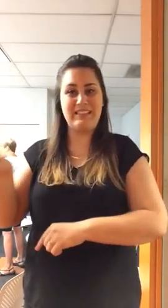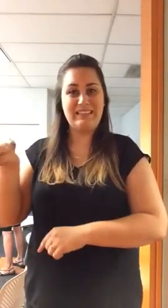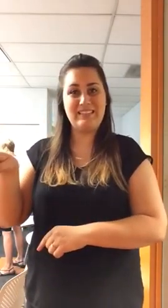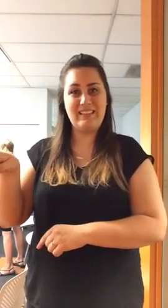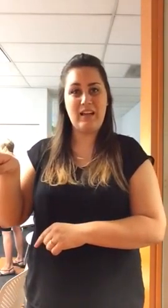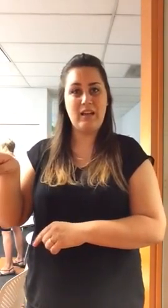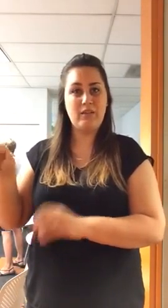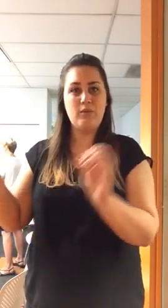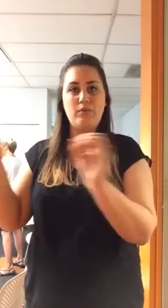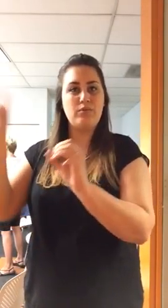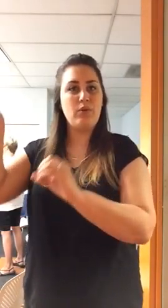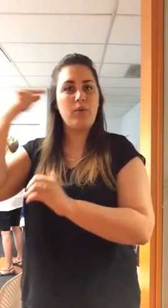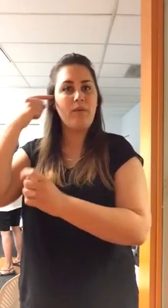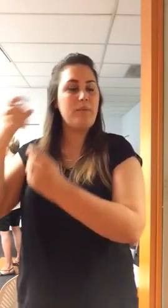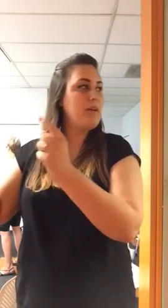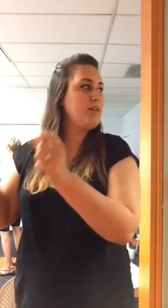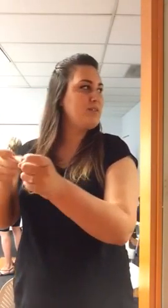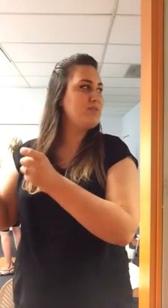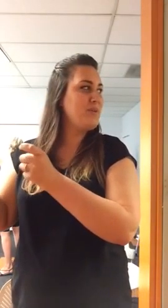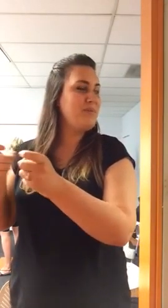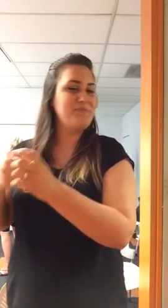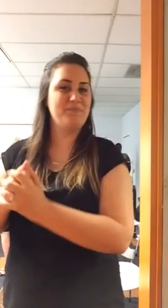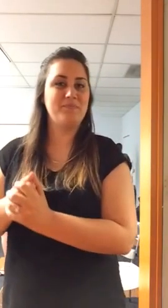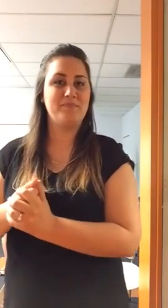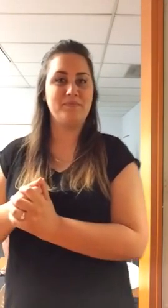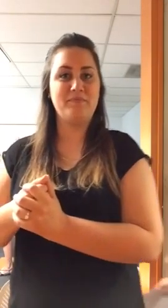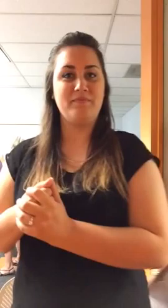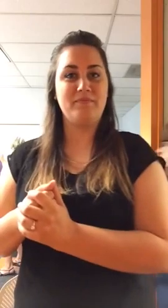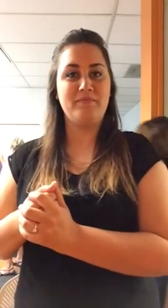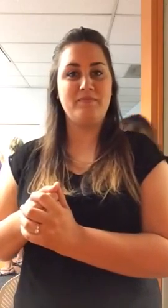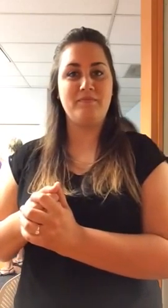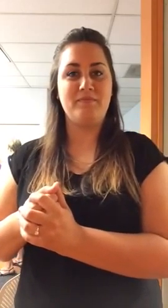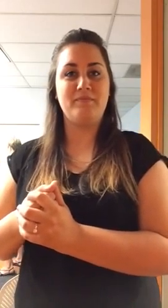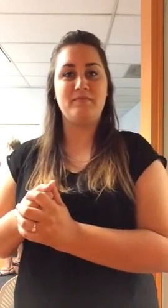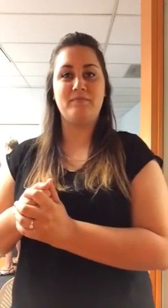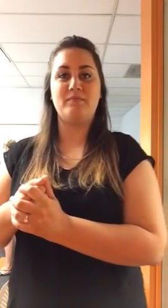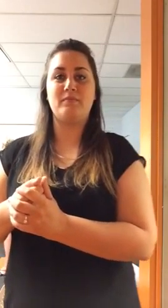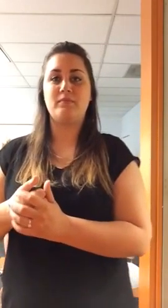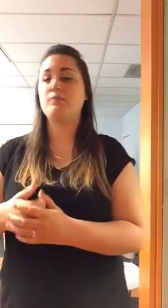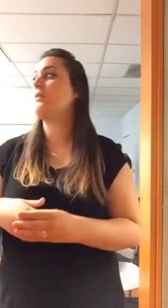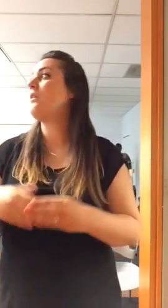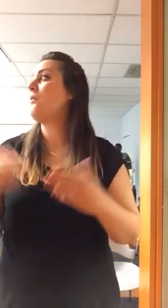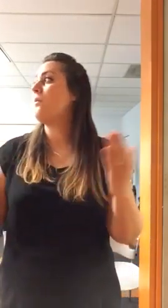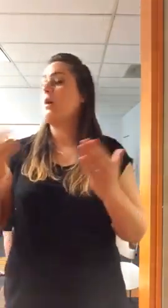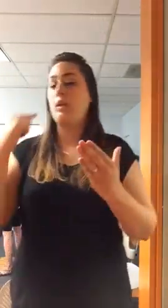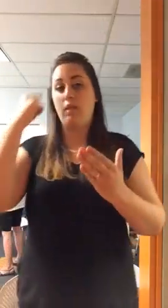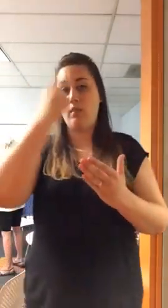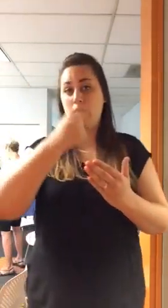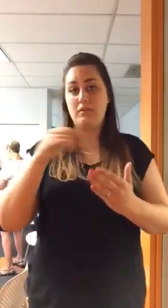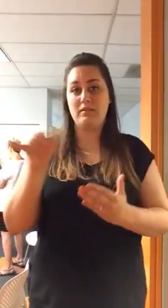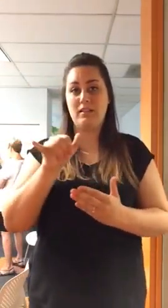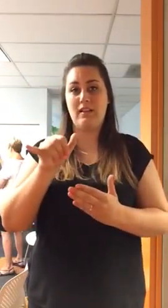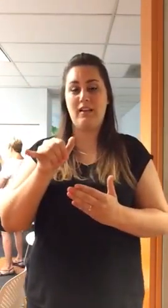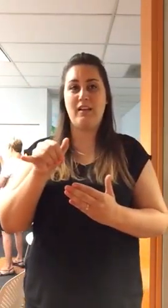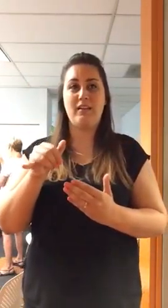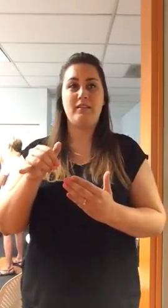absolutely no government control of the economy. All right? And I'm going to kind of tell you about what that looks like and think that through and ask yourself, is that kind of like